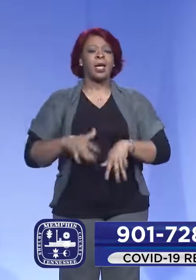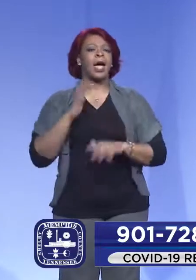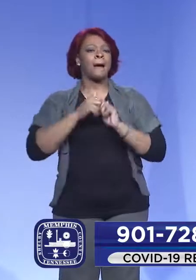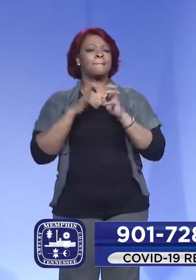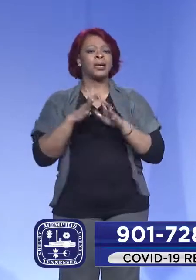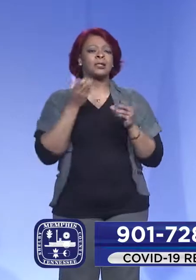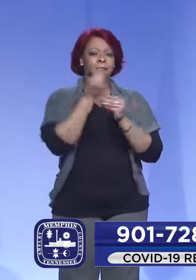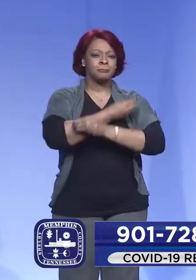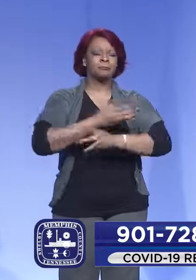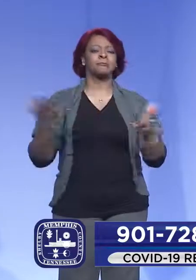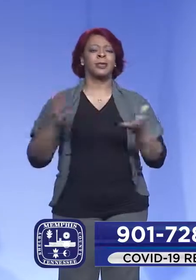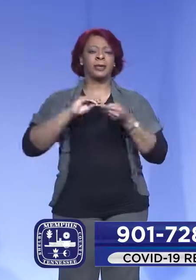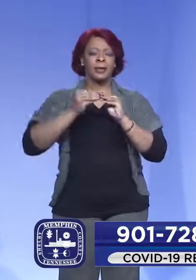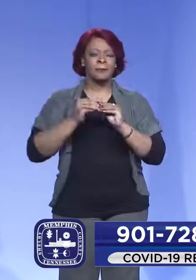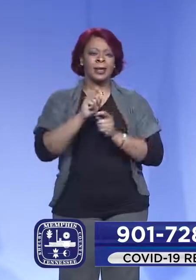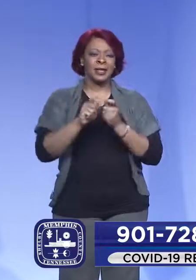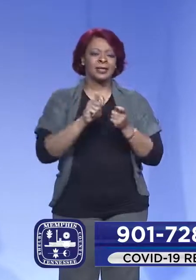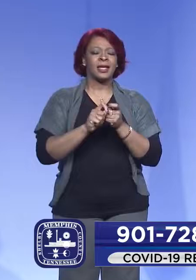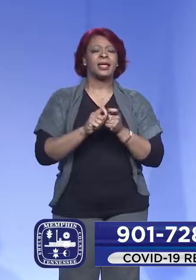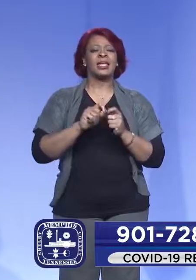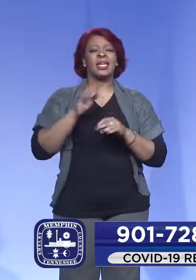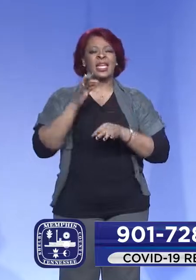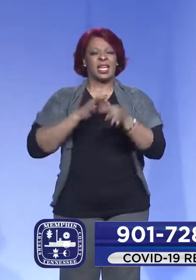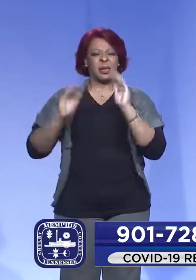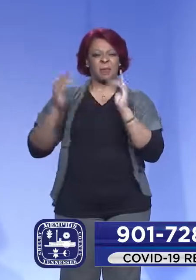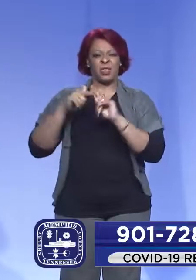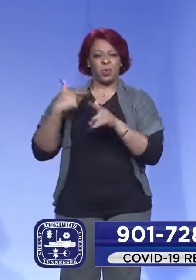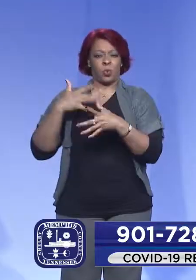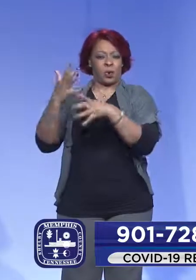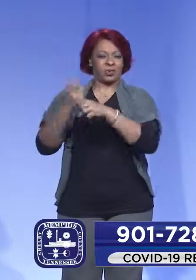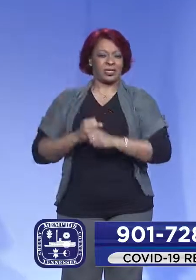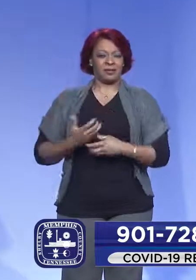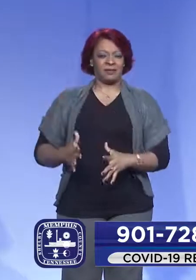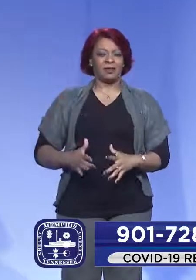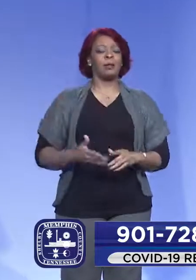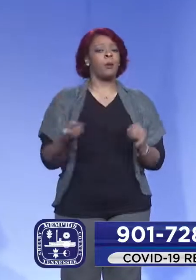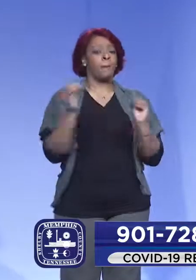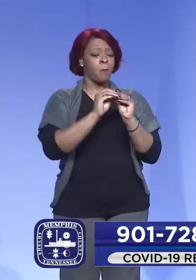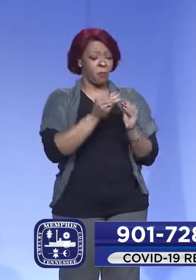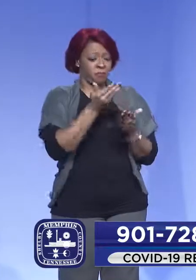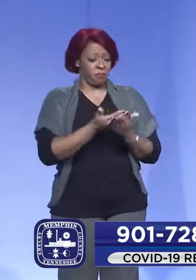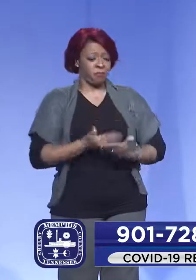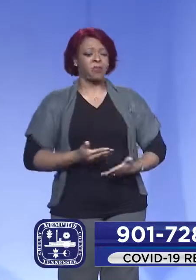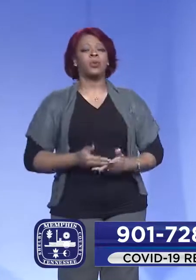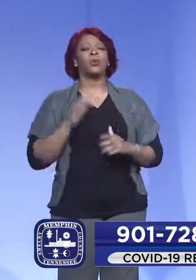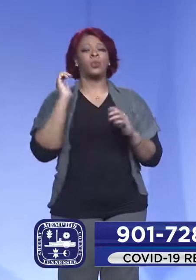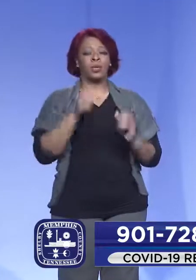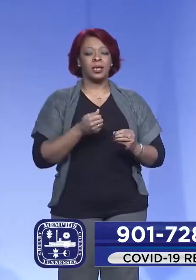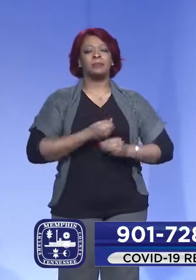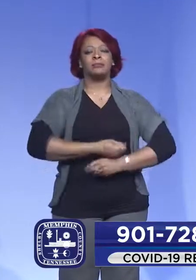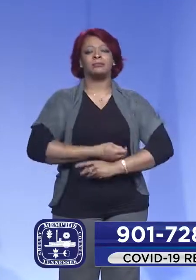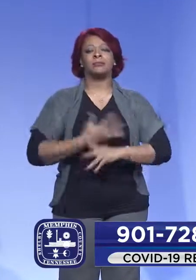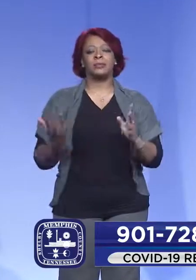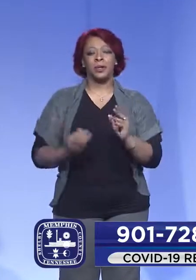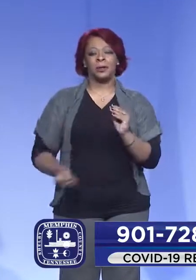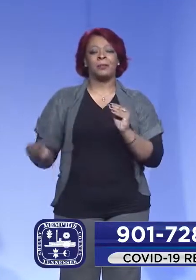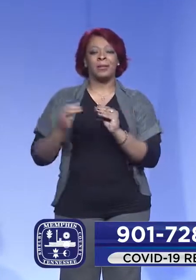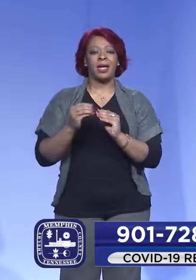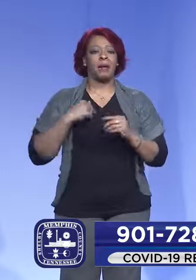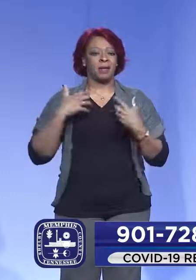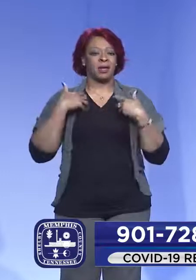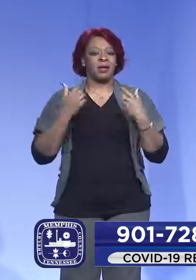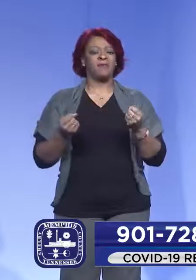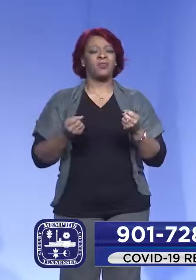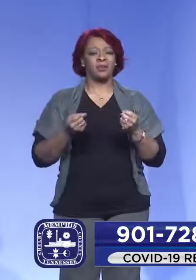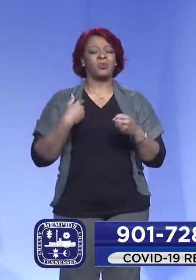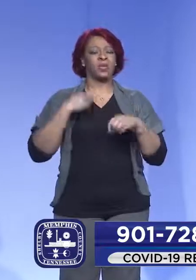been given relative to how much we received, and then as we get more, we can roll that out. So I'm confident in our ability to get